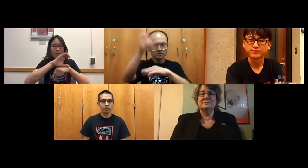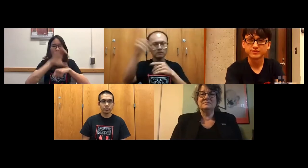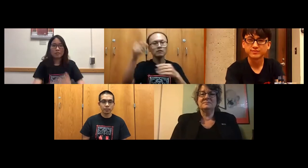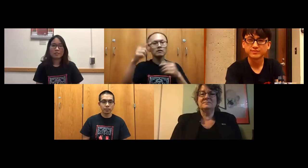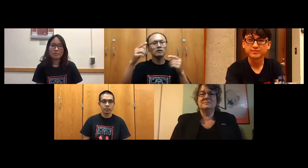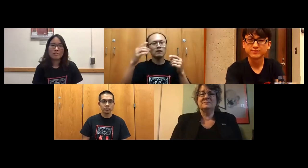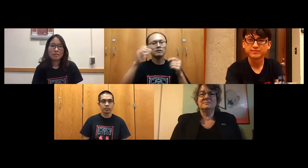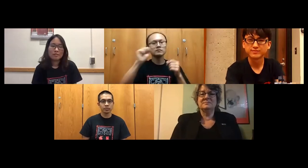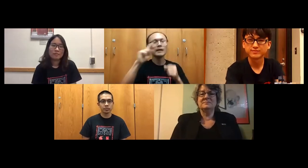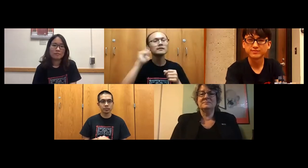church.